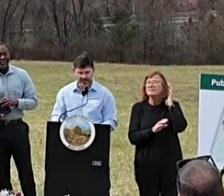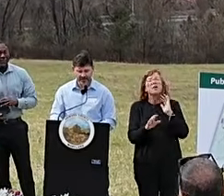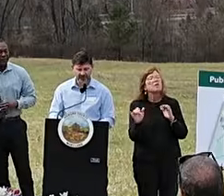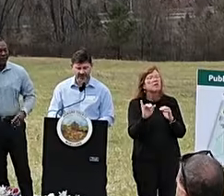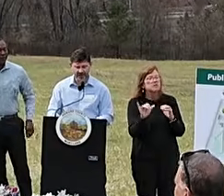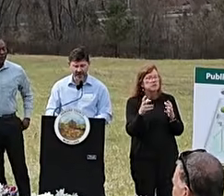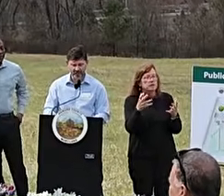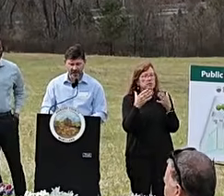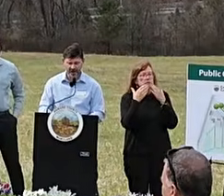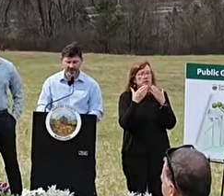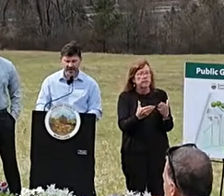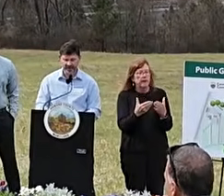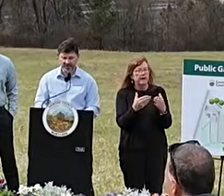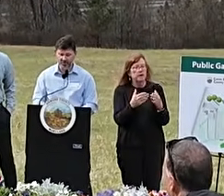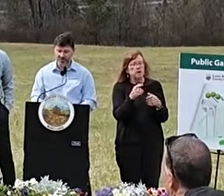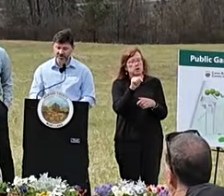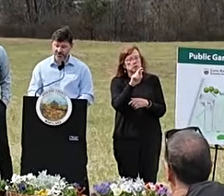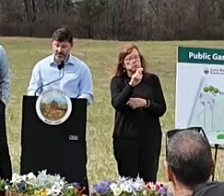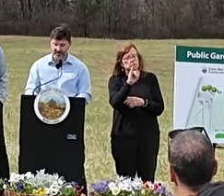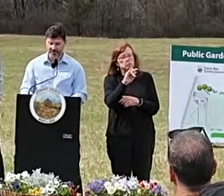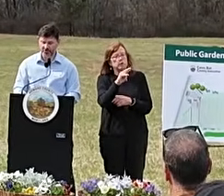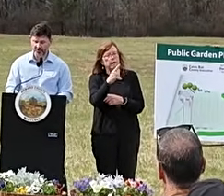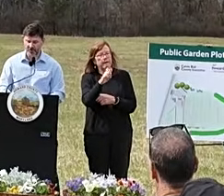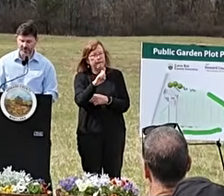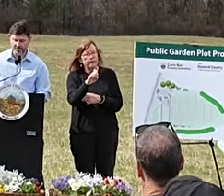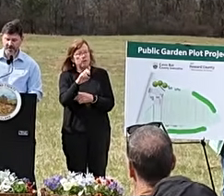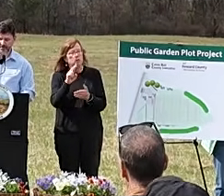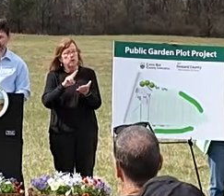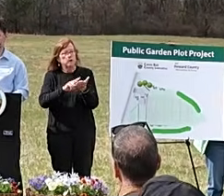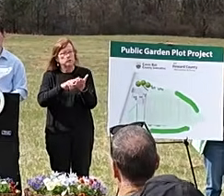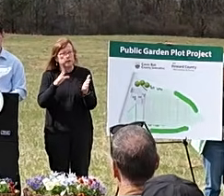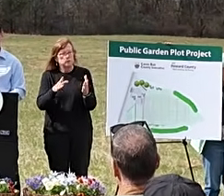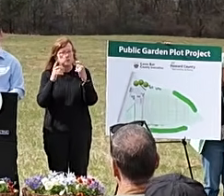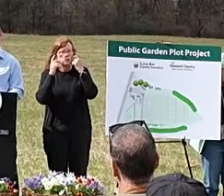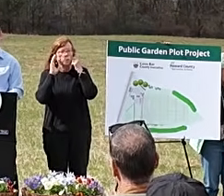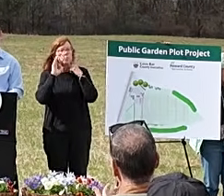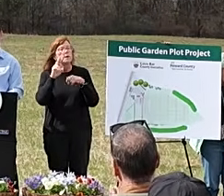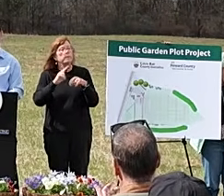Additionally, I want to thank Triangle Contracting, who will be constructing the new garden plots.